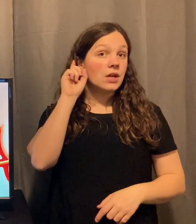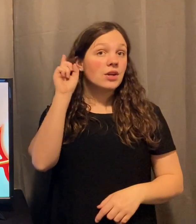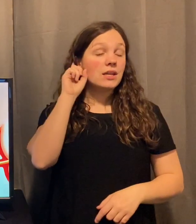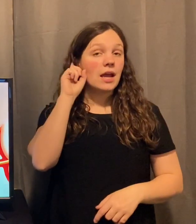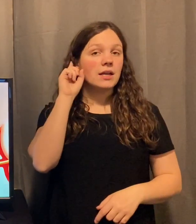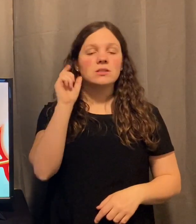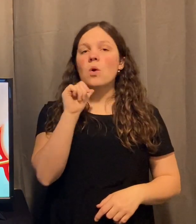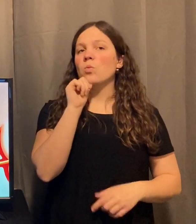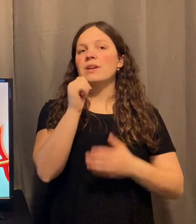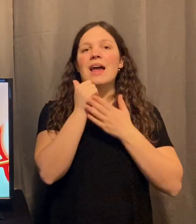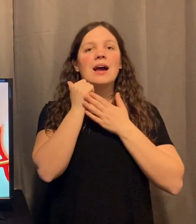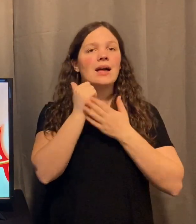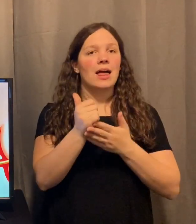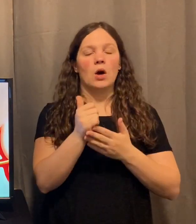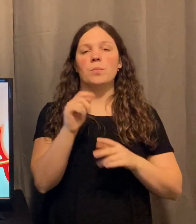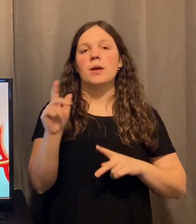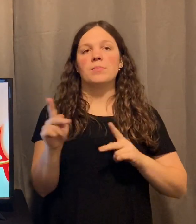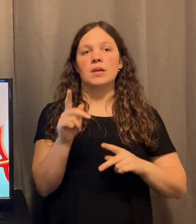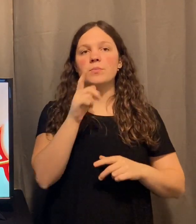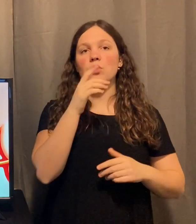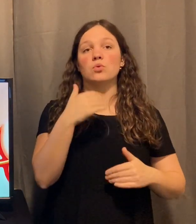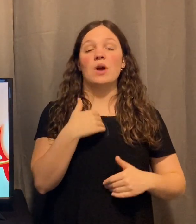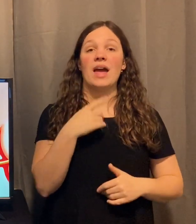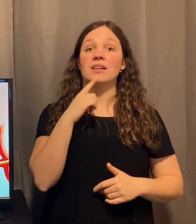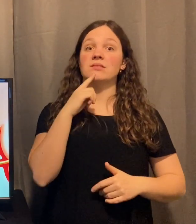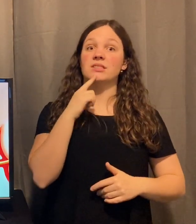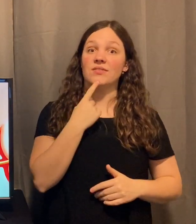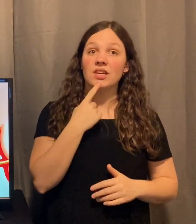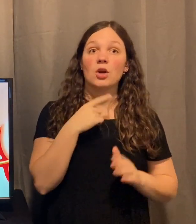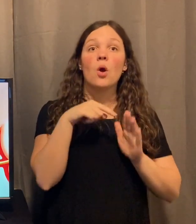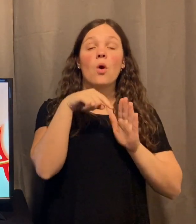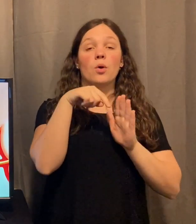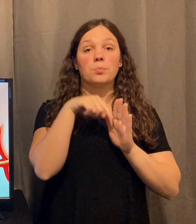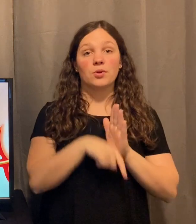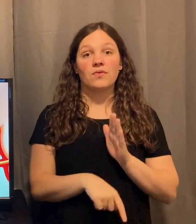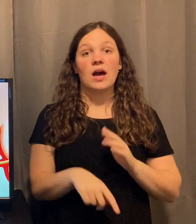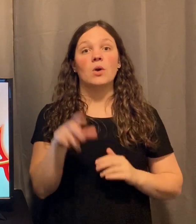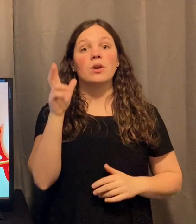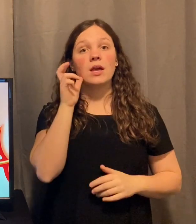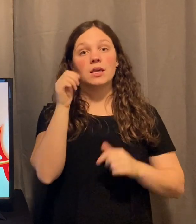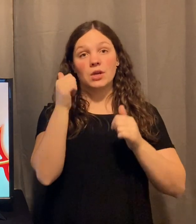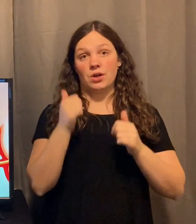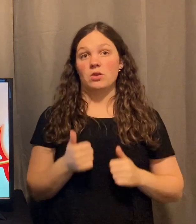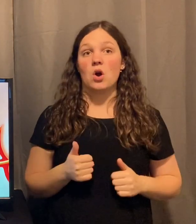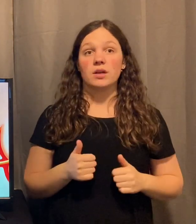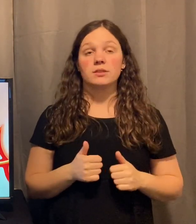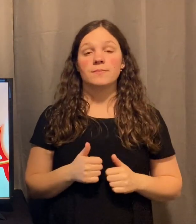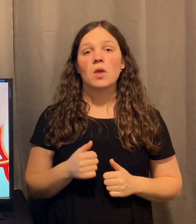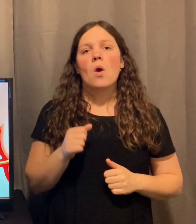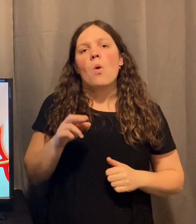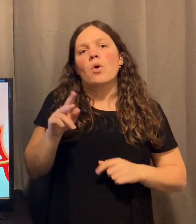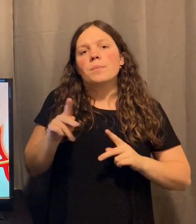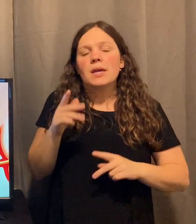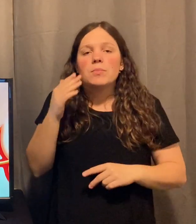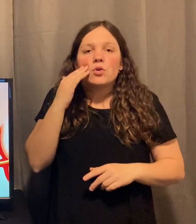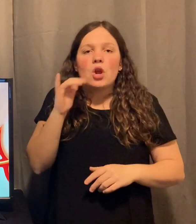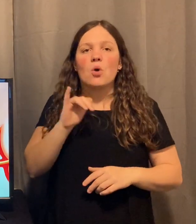Hearing aids will not help people who have severe or profound hearing loss, or people known